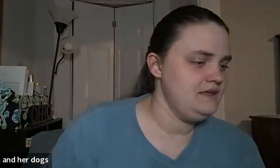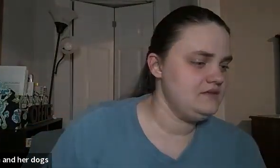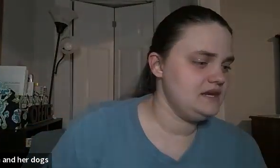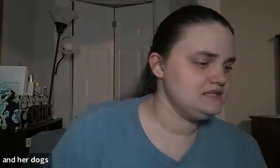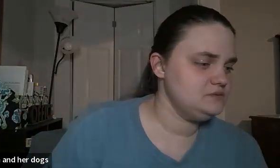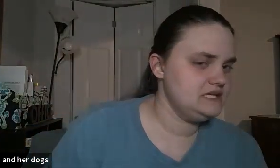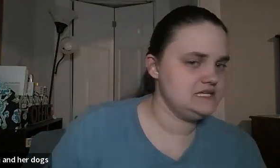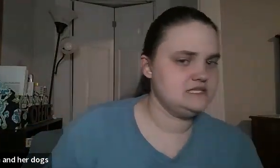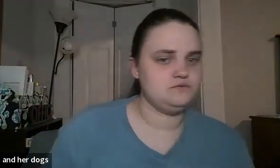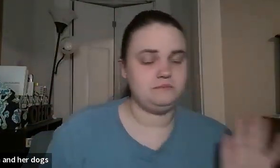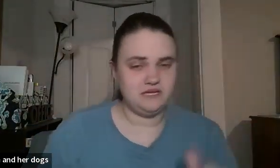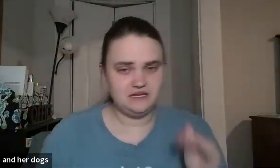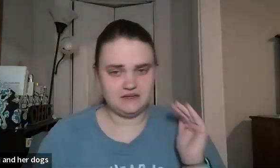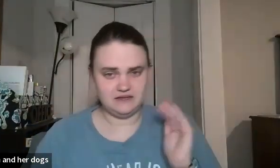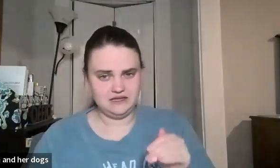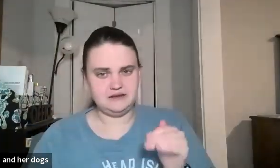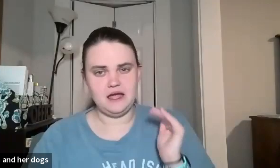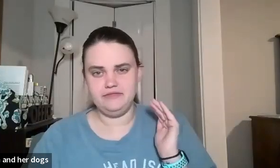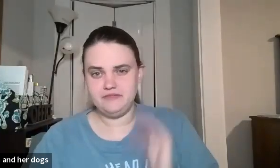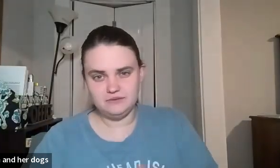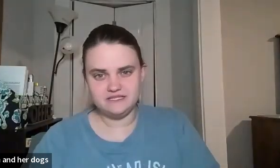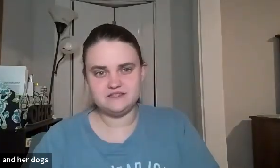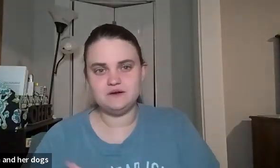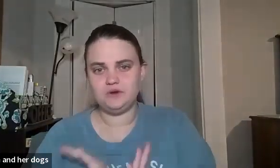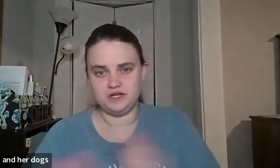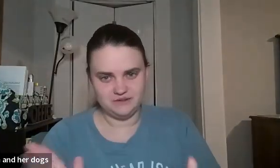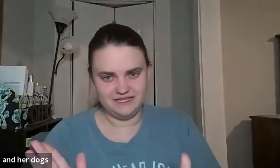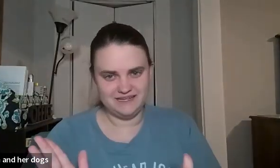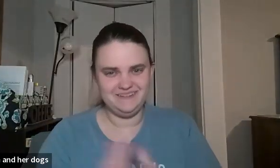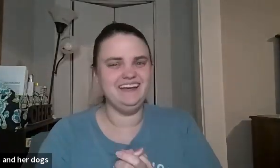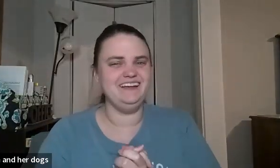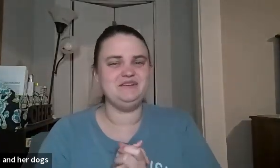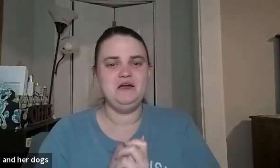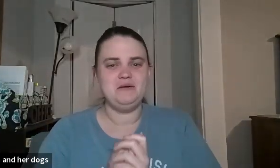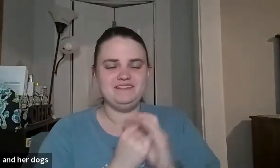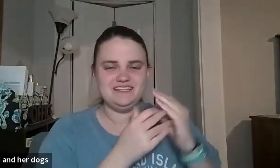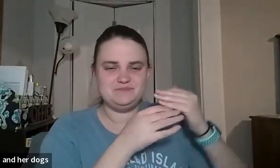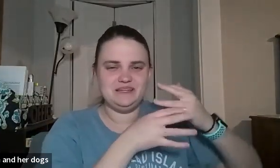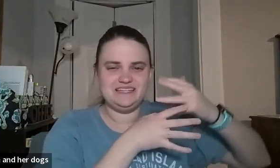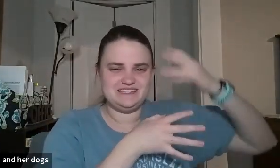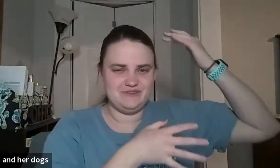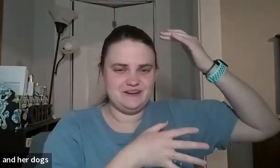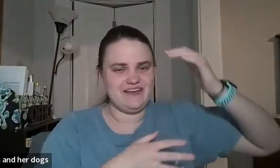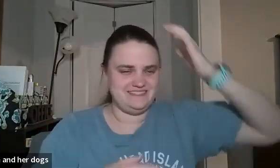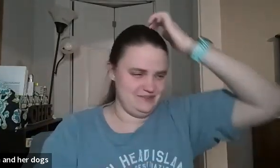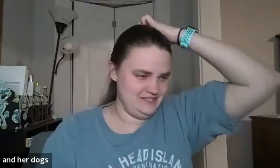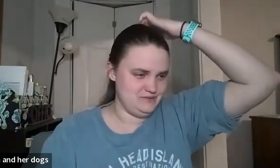The next one is repeat. And again, I think we did this one. We're going to do it again. My list blends very fast in these